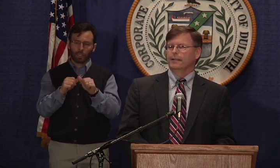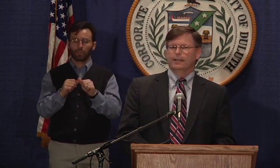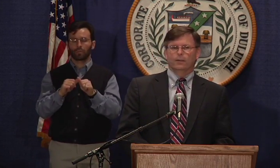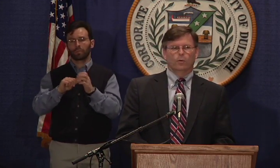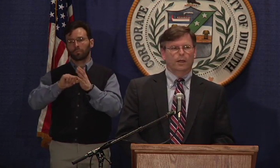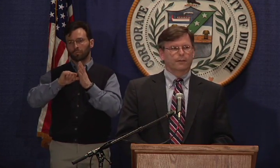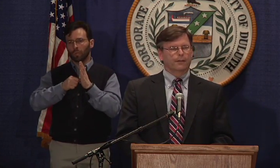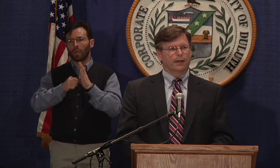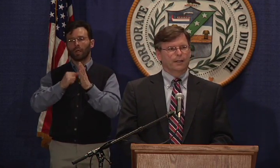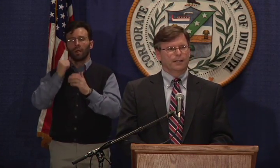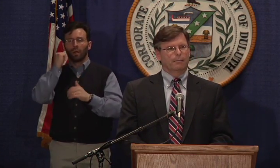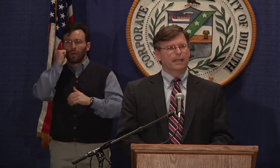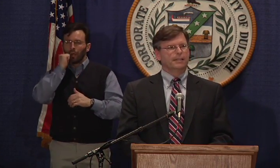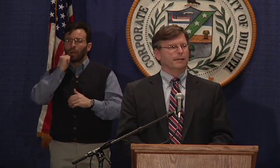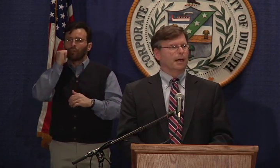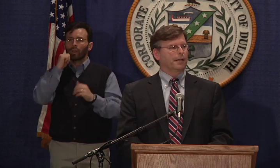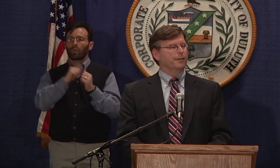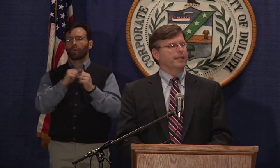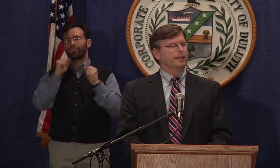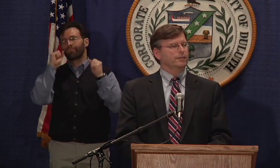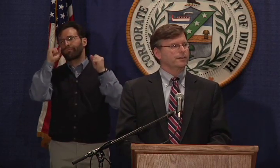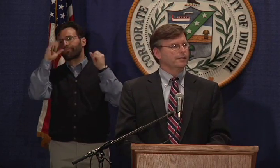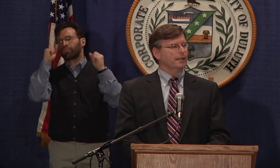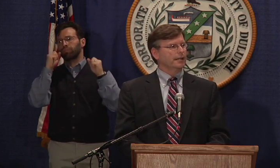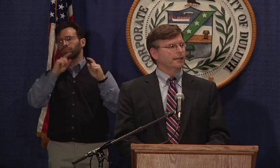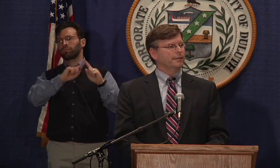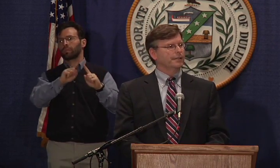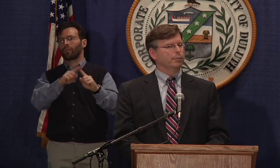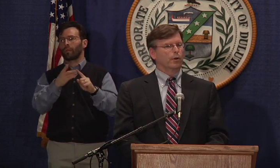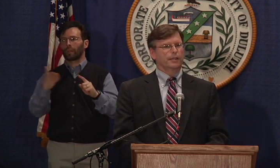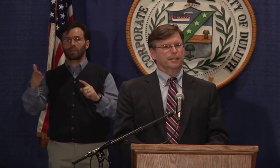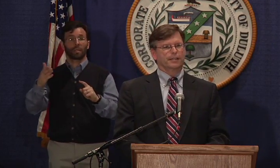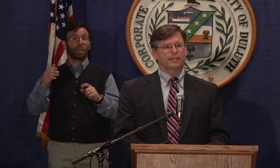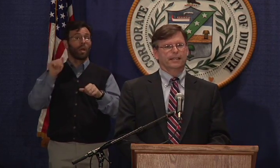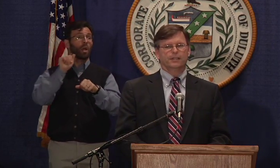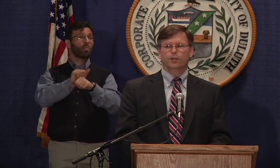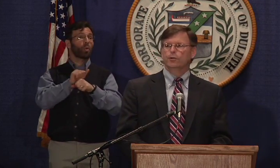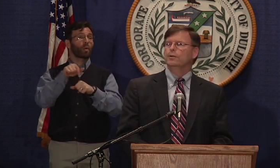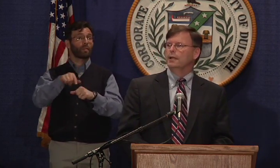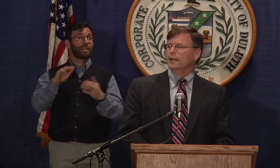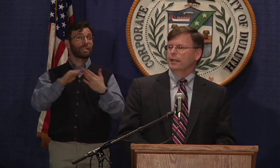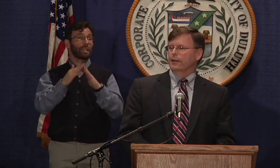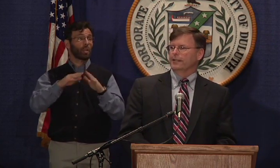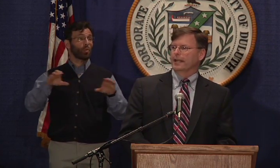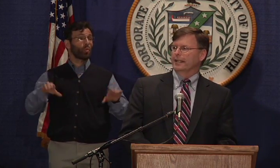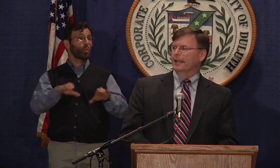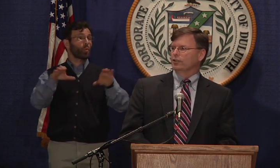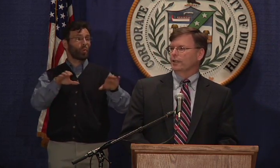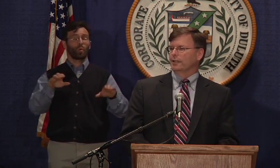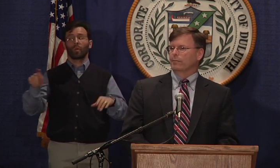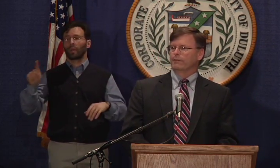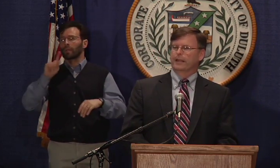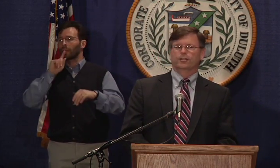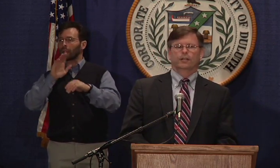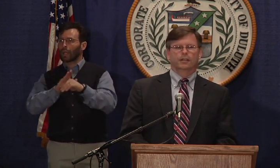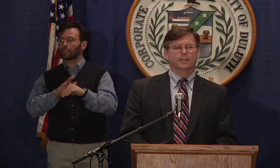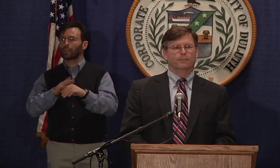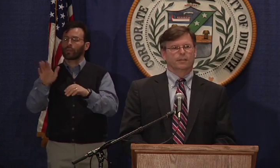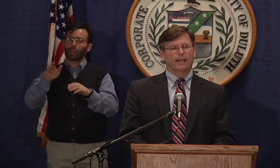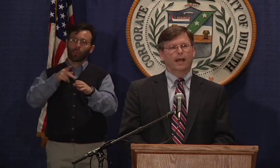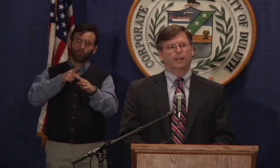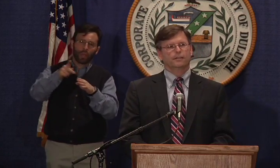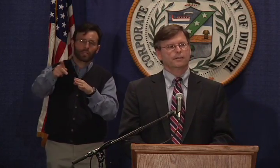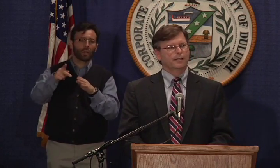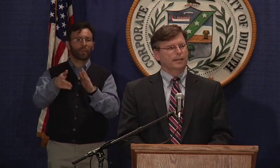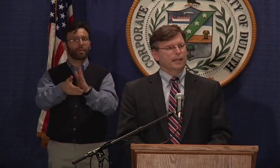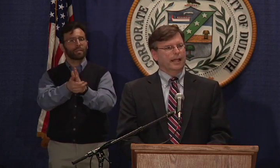day with the amazing amount of things the employees of this city do, their dedication, their professionalism,